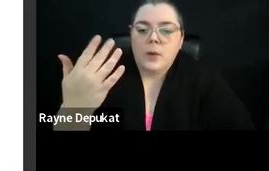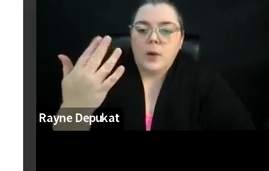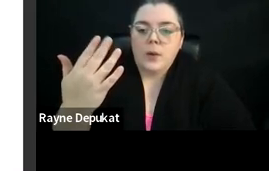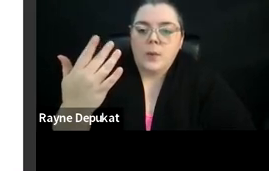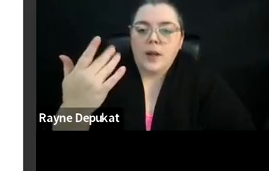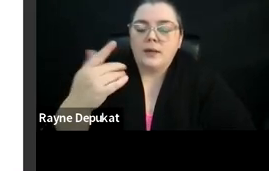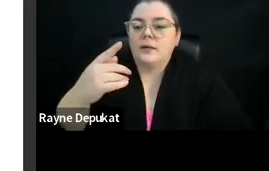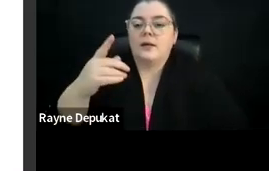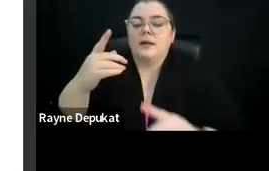Wait, hold on.